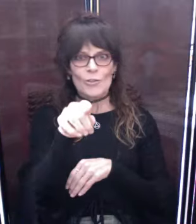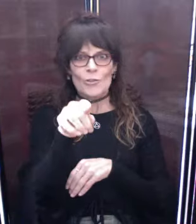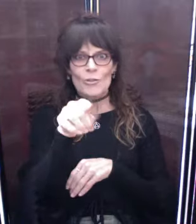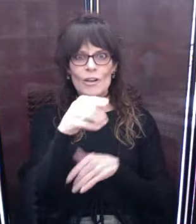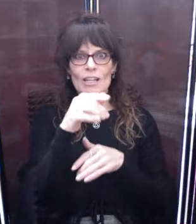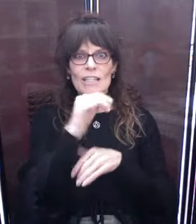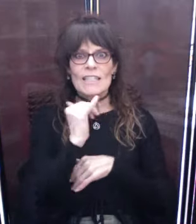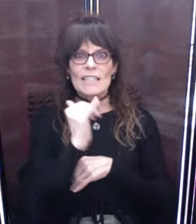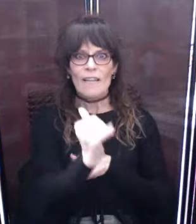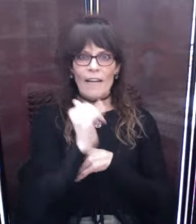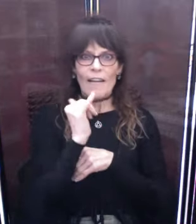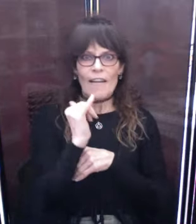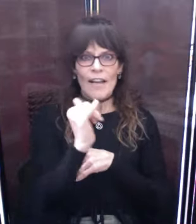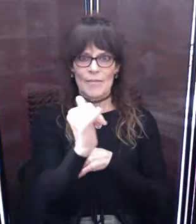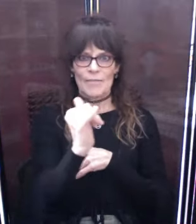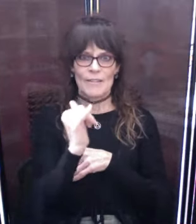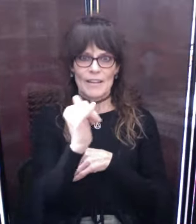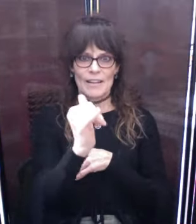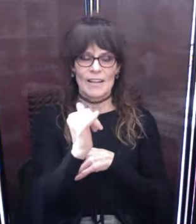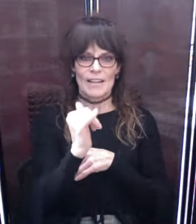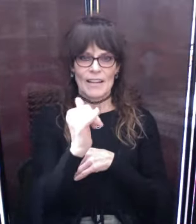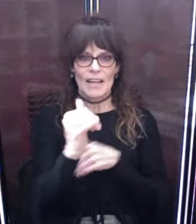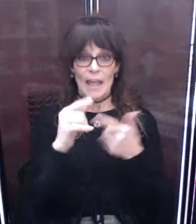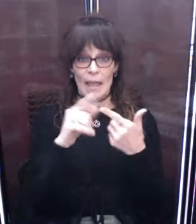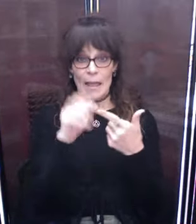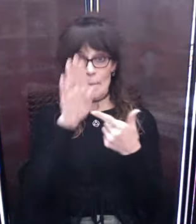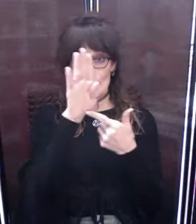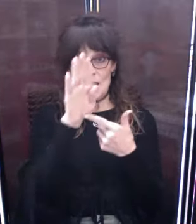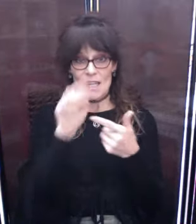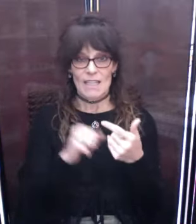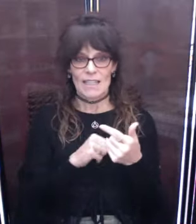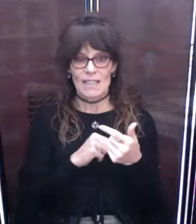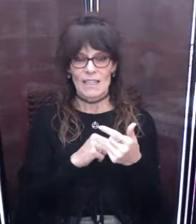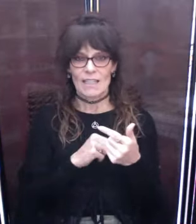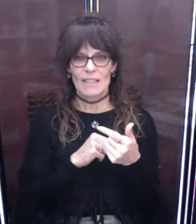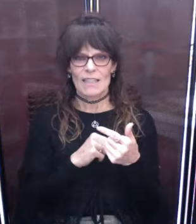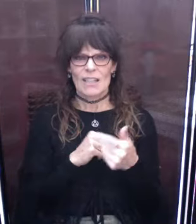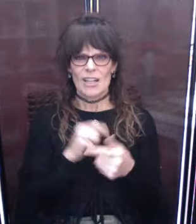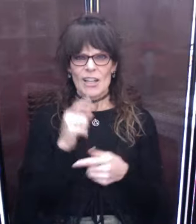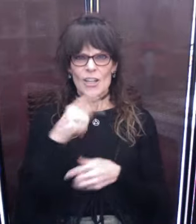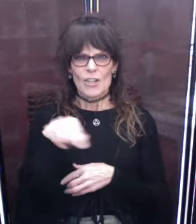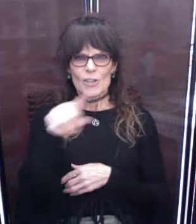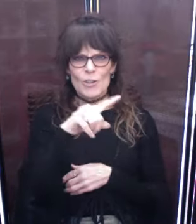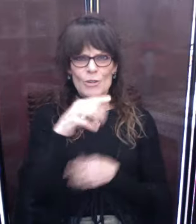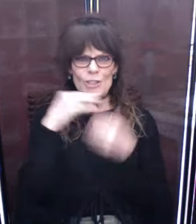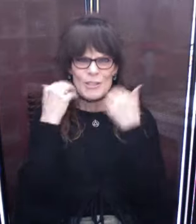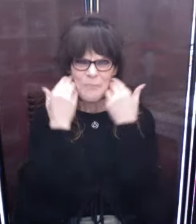then. And B, you sons of bitches were smiling. You were happy.